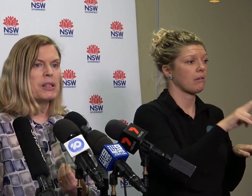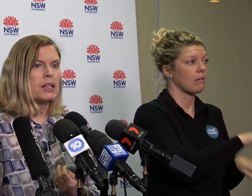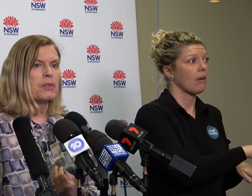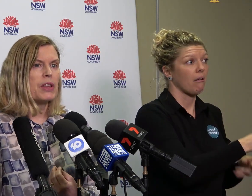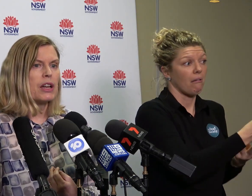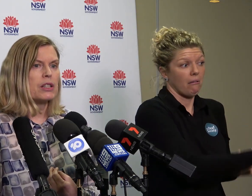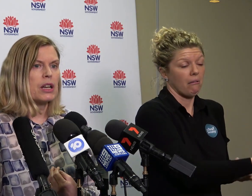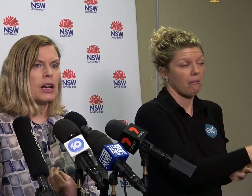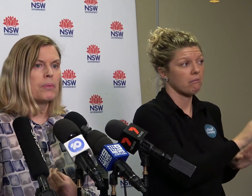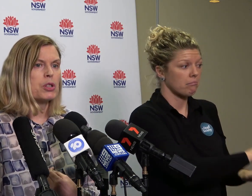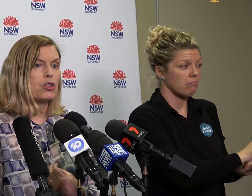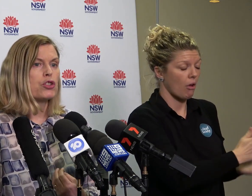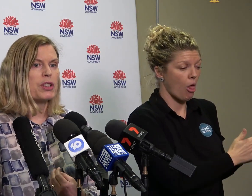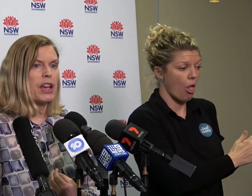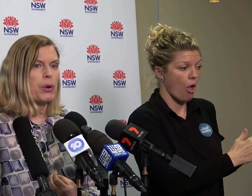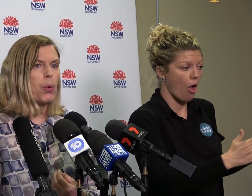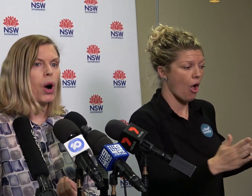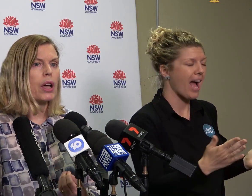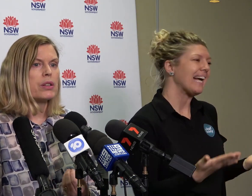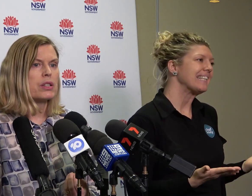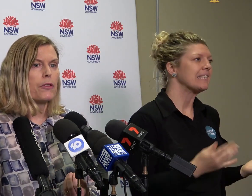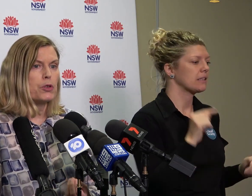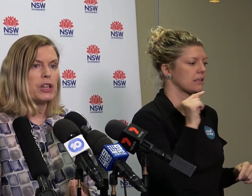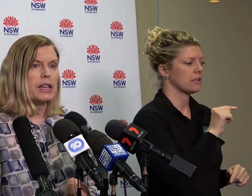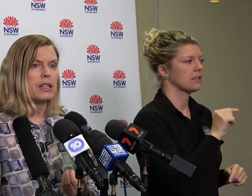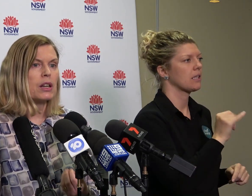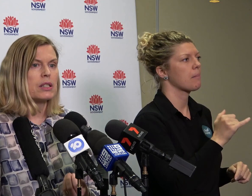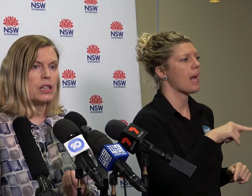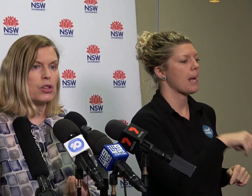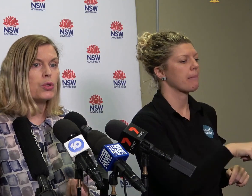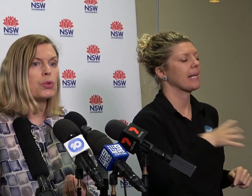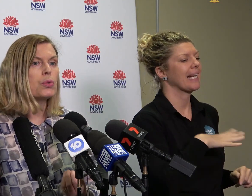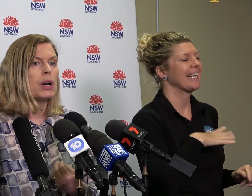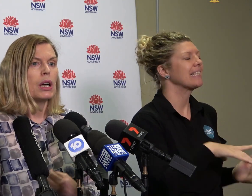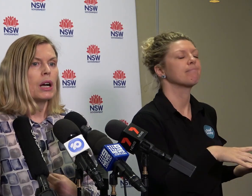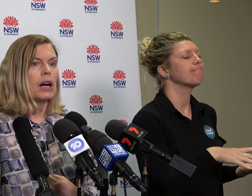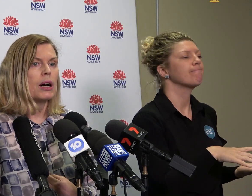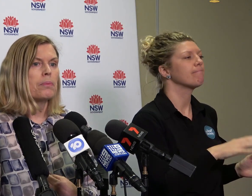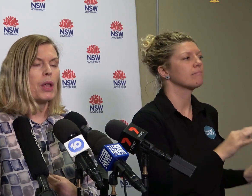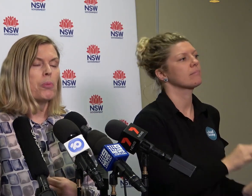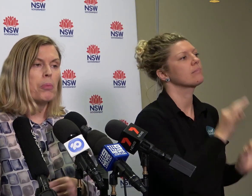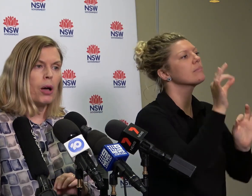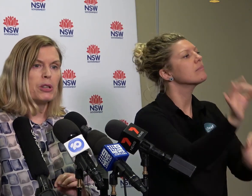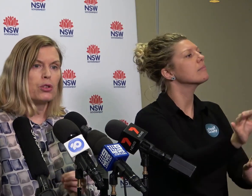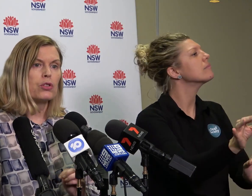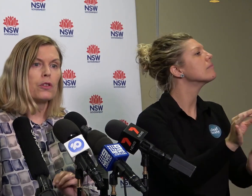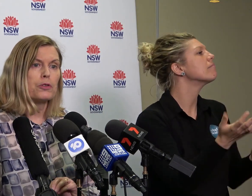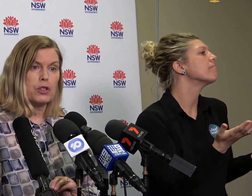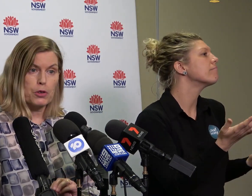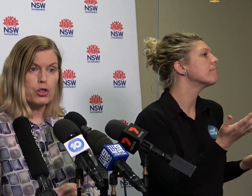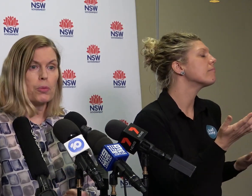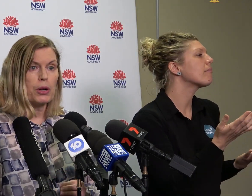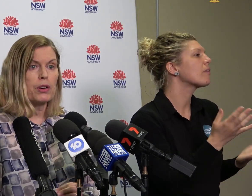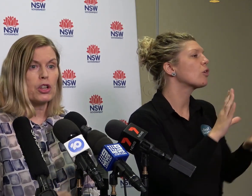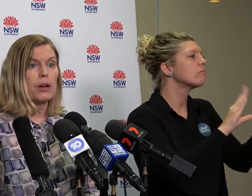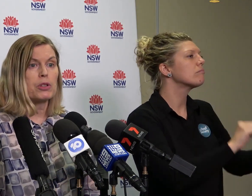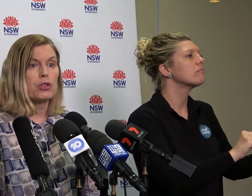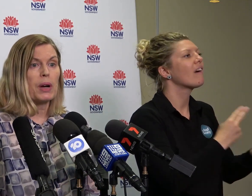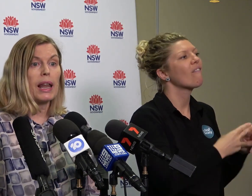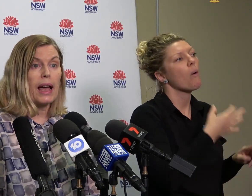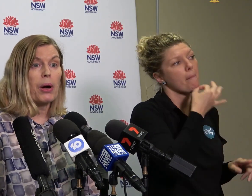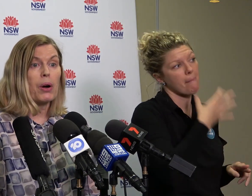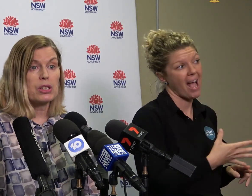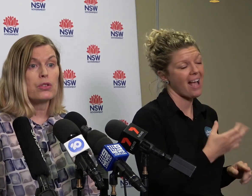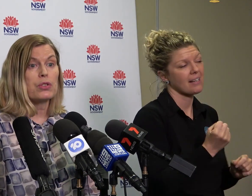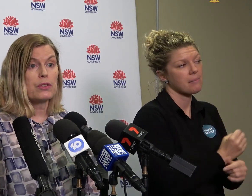it may be some of that surgery that requires a few days in ICU might be turned off just for a short period of time